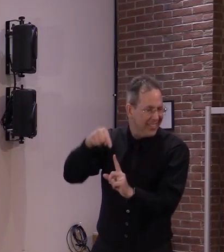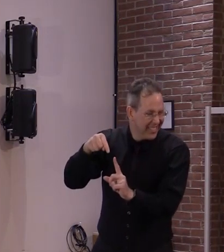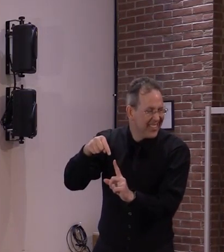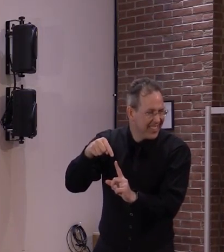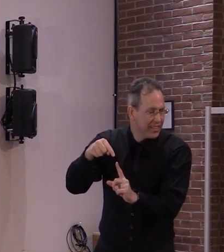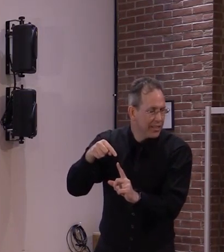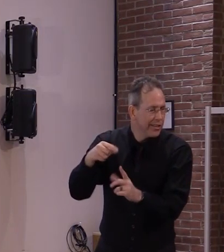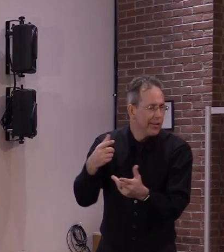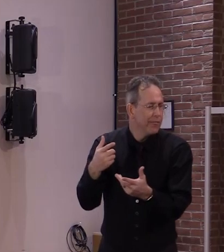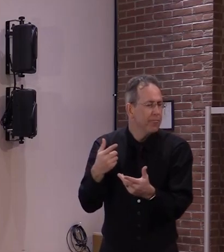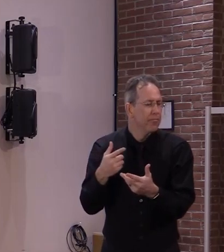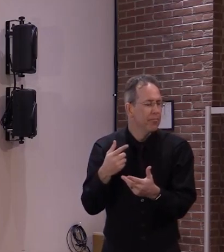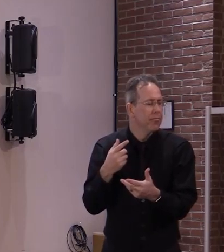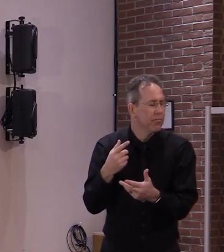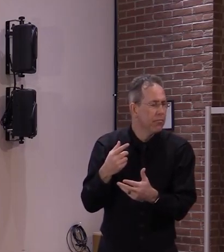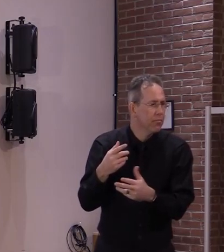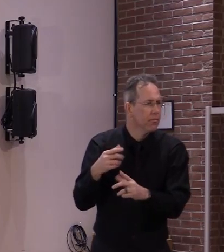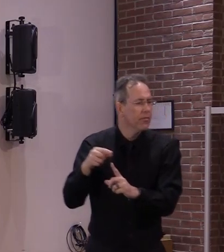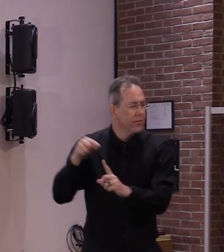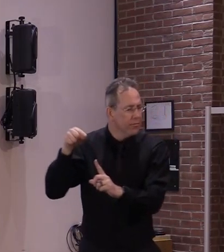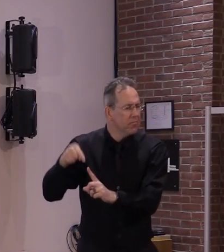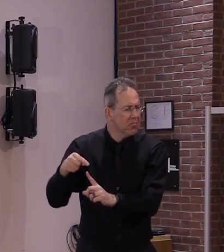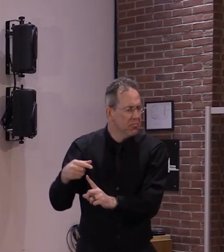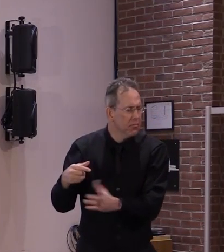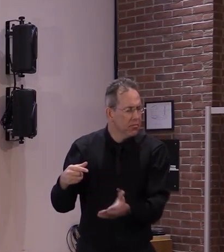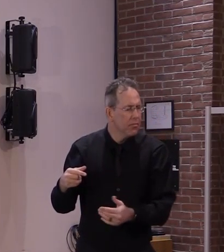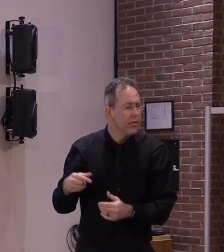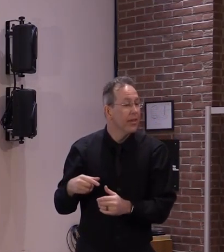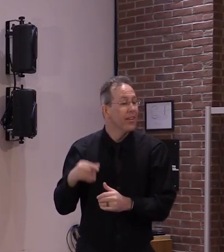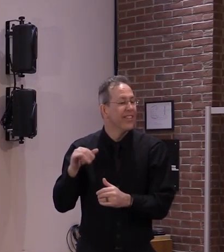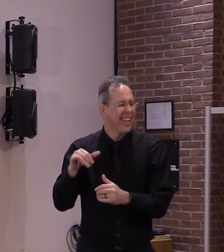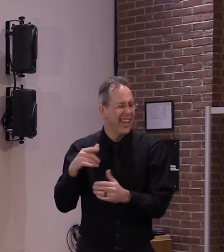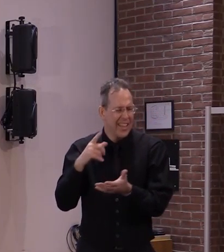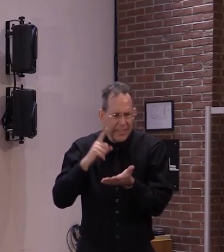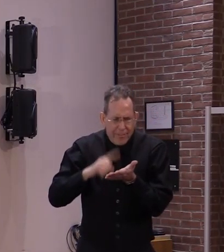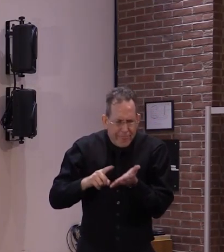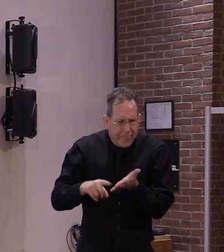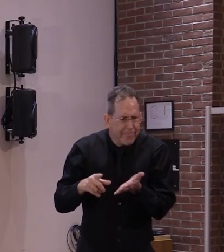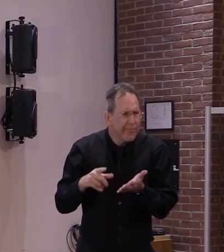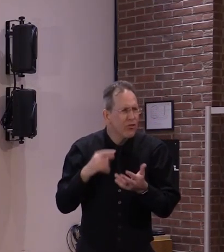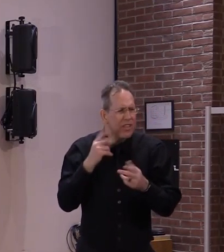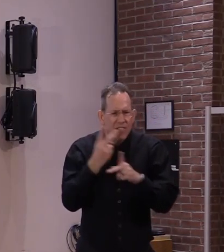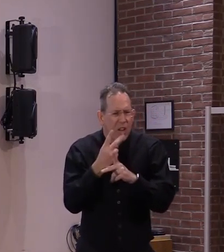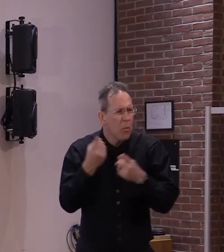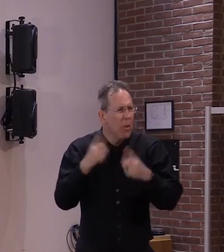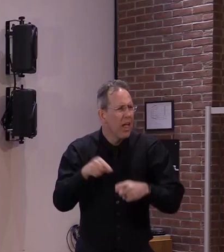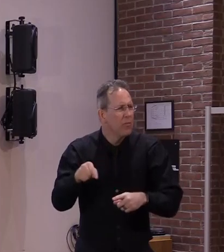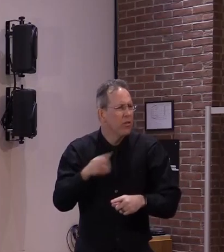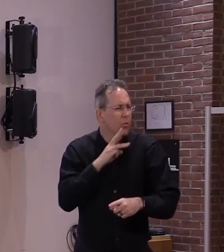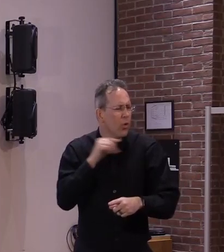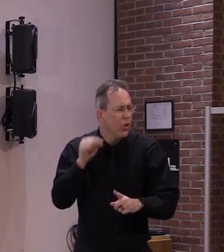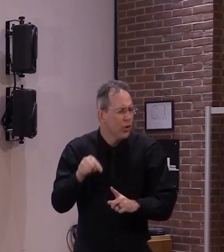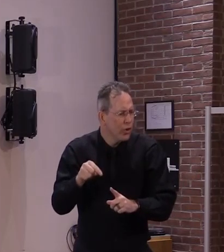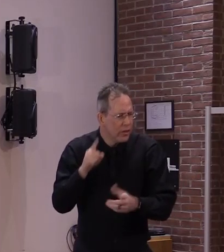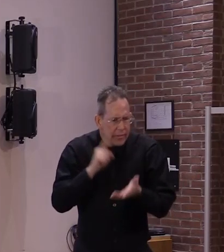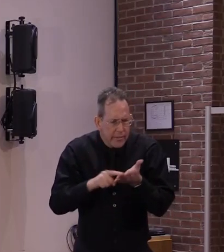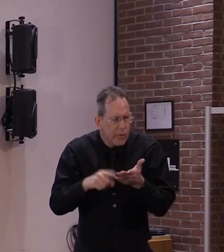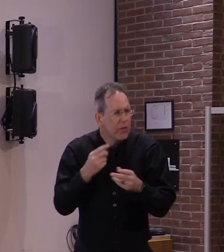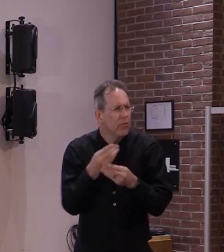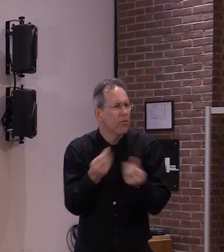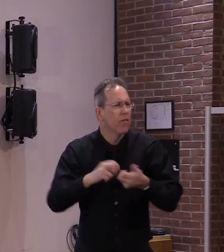them throughout to come up with a permanent public water solution that meets some really important health standards. And so